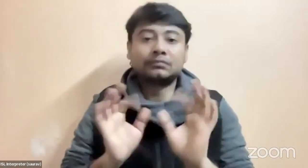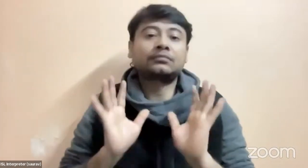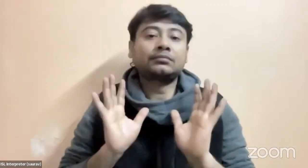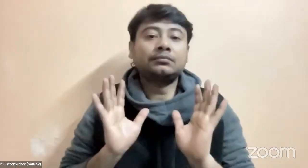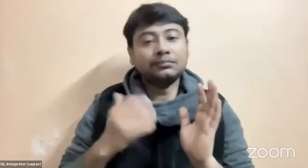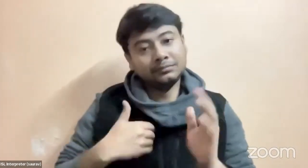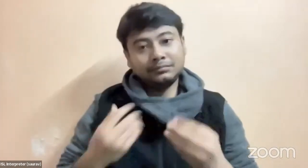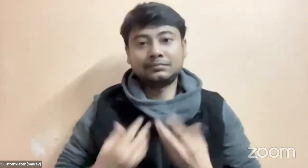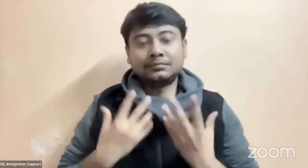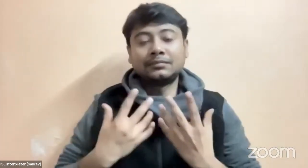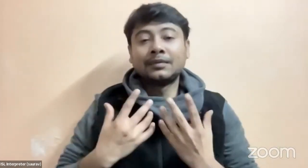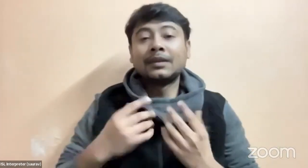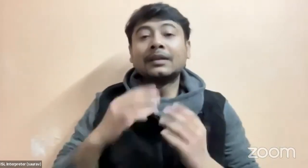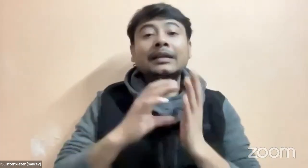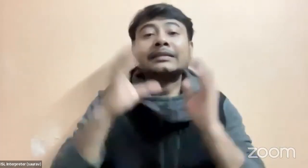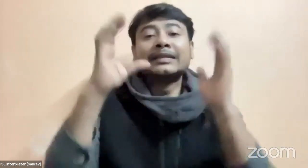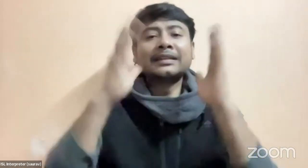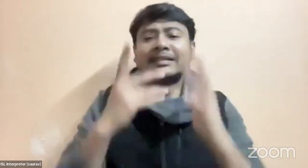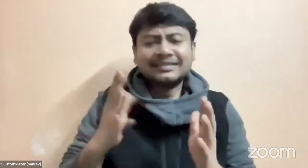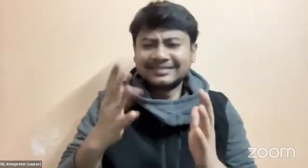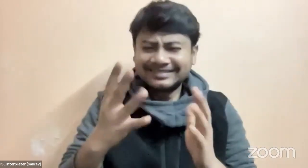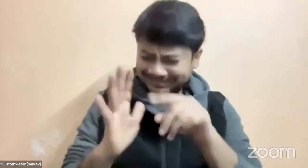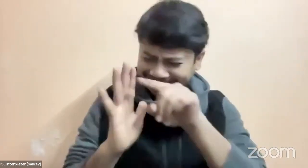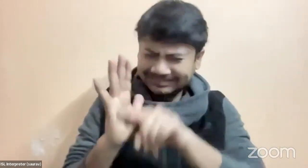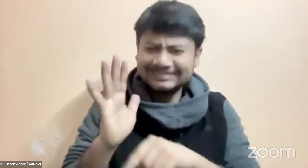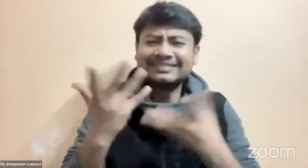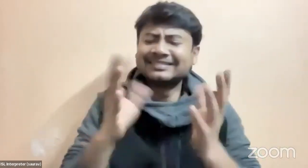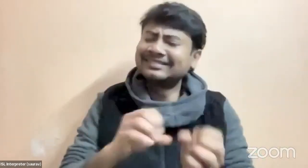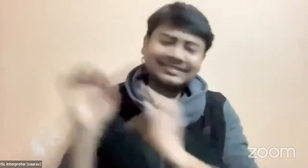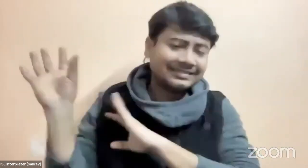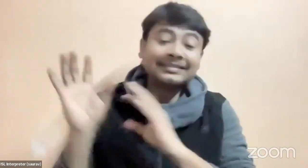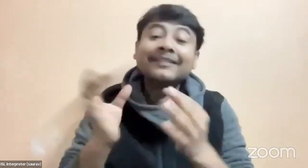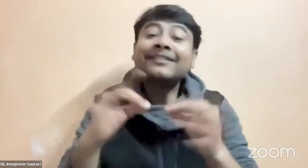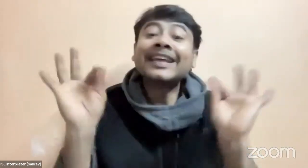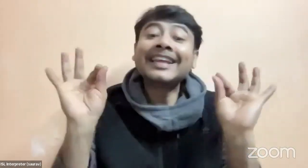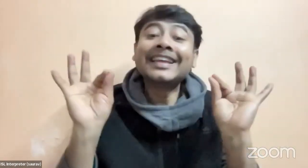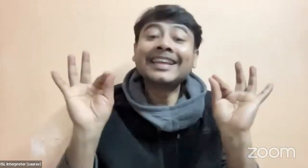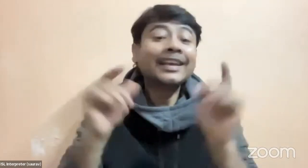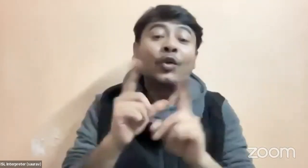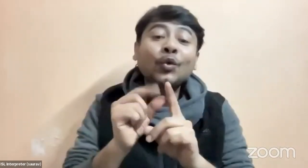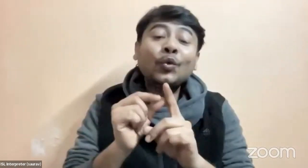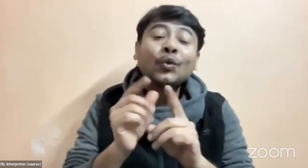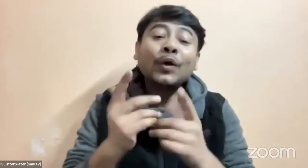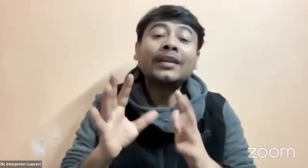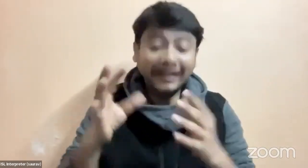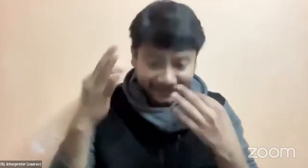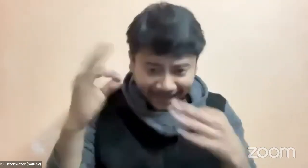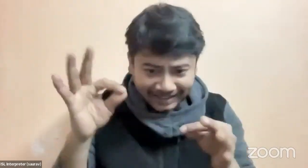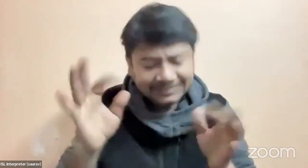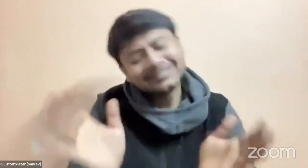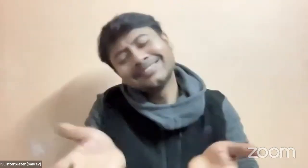Lord Chaitanya says no condition. You are free. Chant, dance, eat.